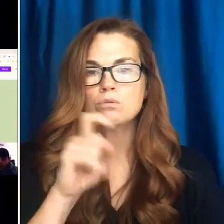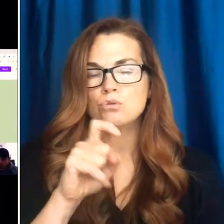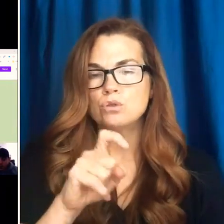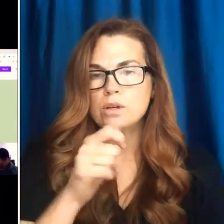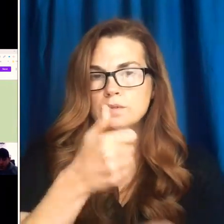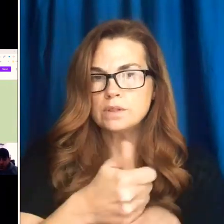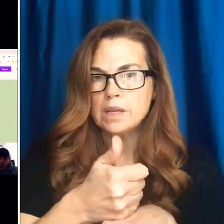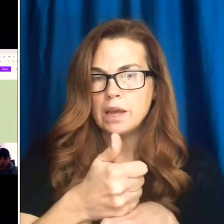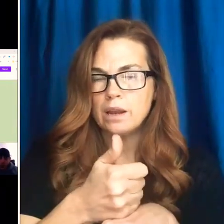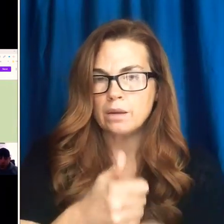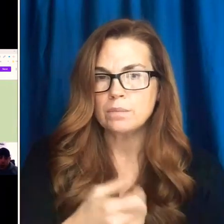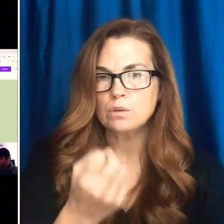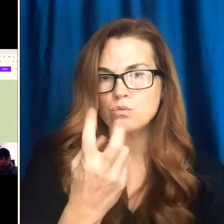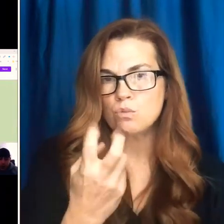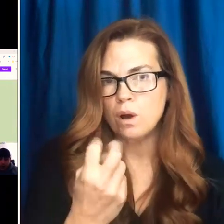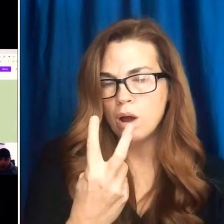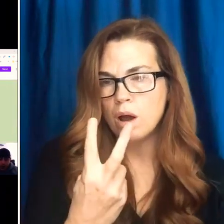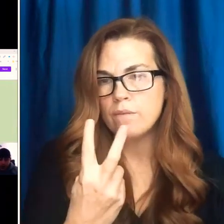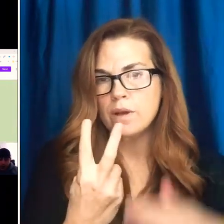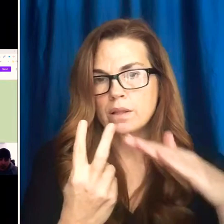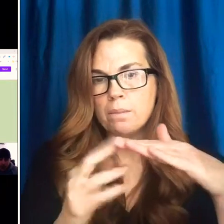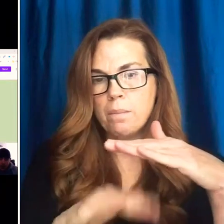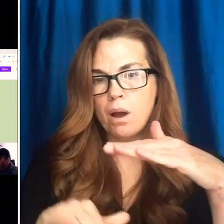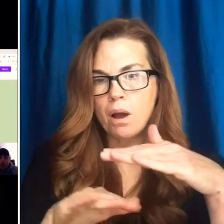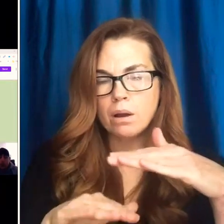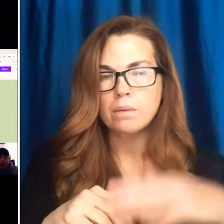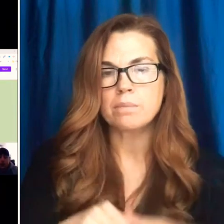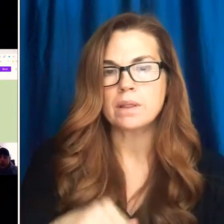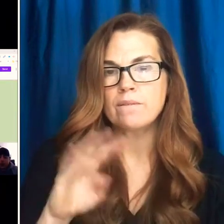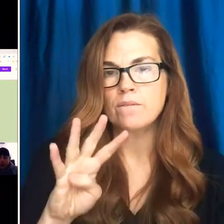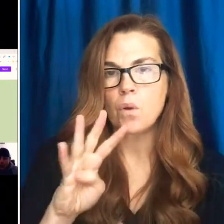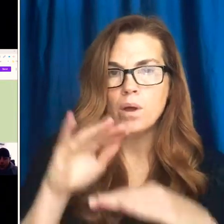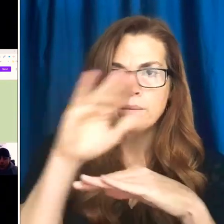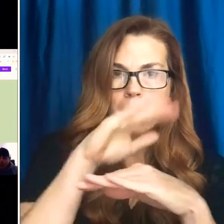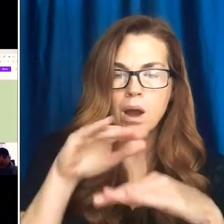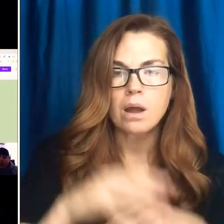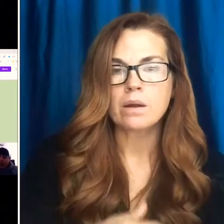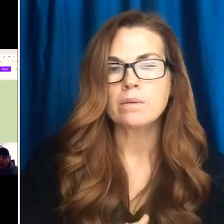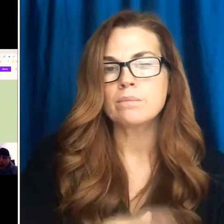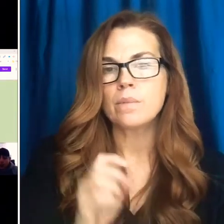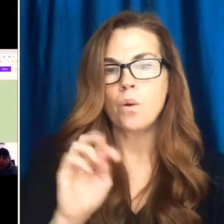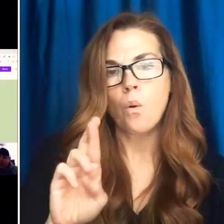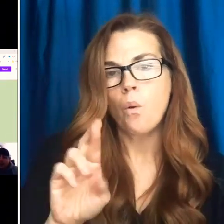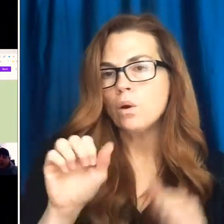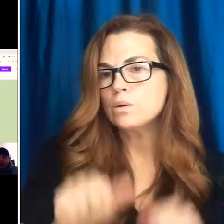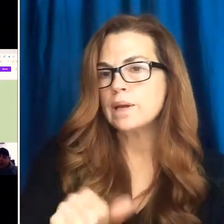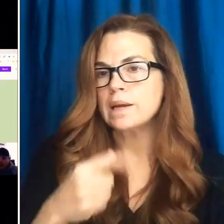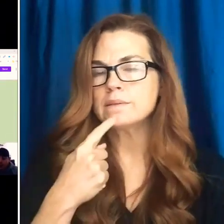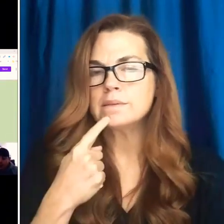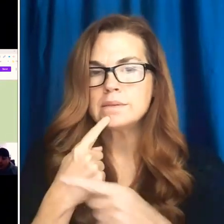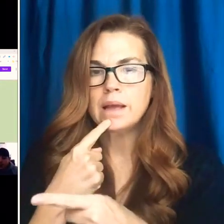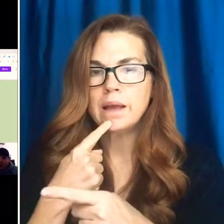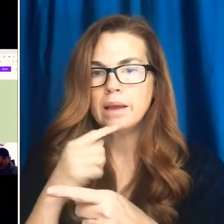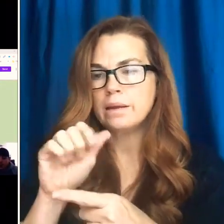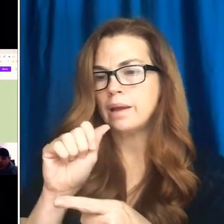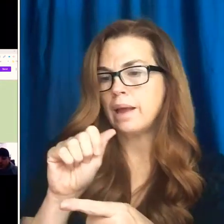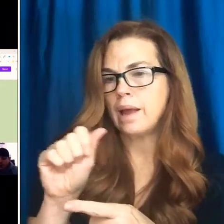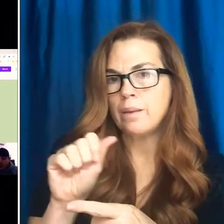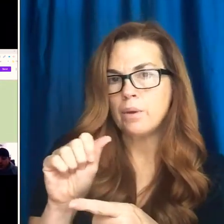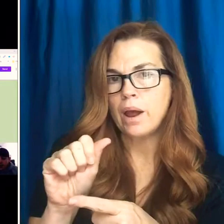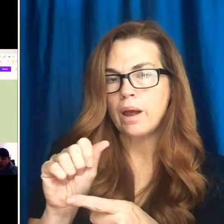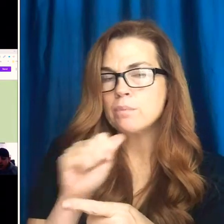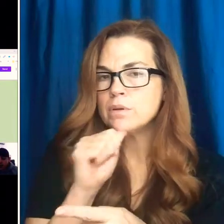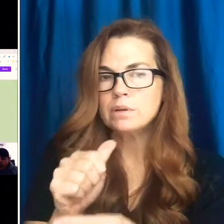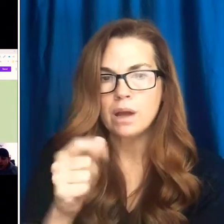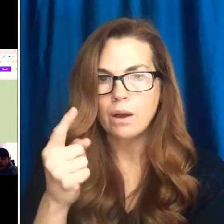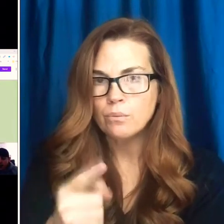as the numerator. Or Abraham is not correct. He should have written his 12 as the dividend inside